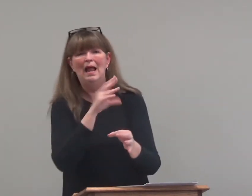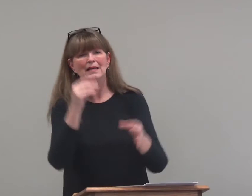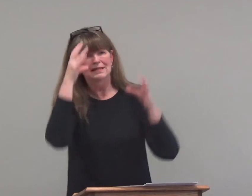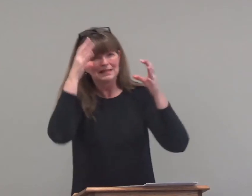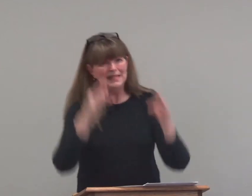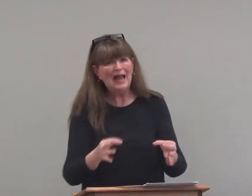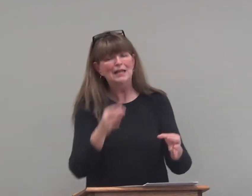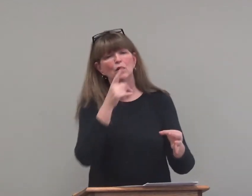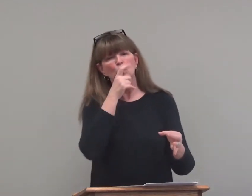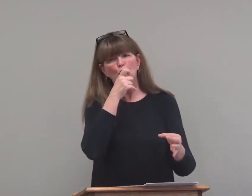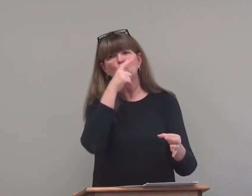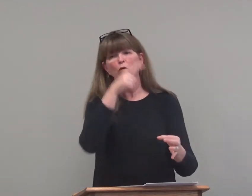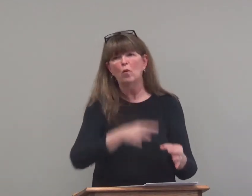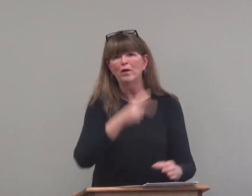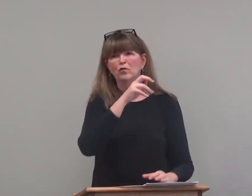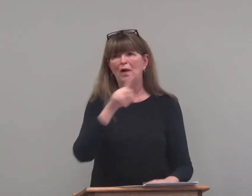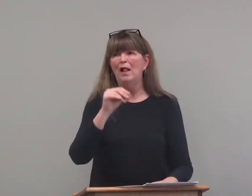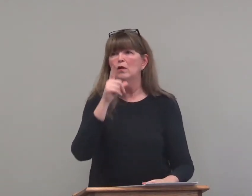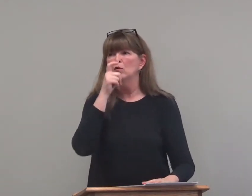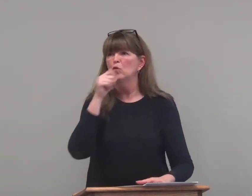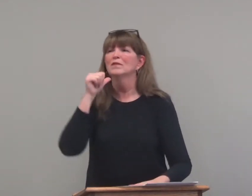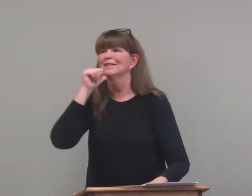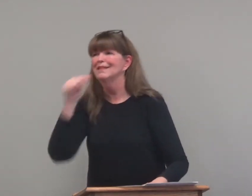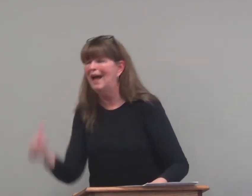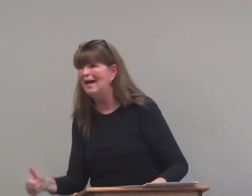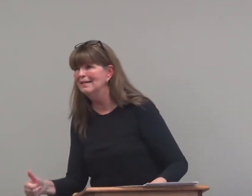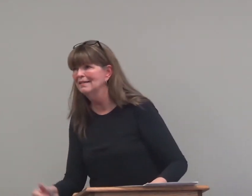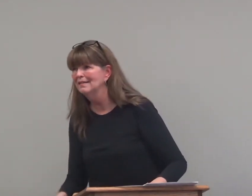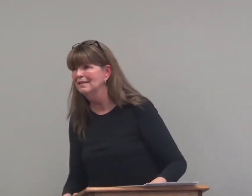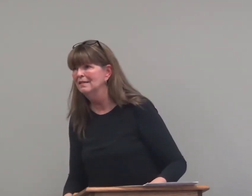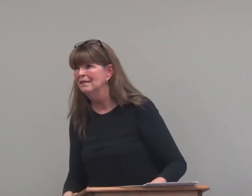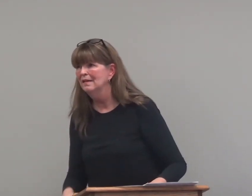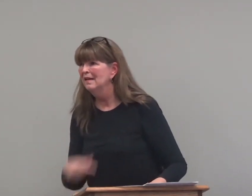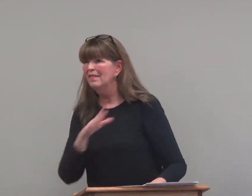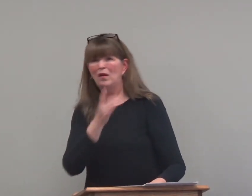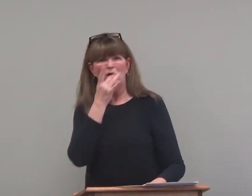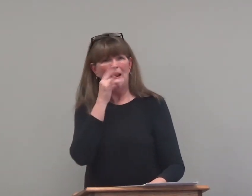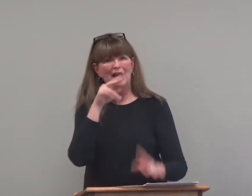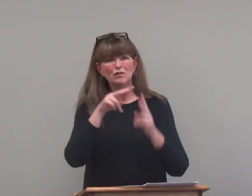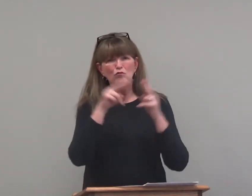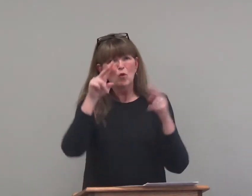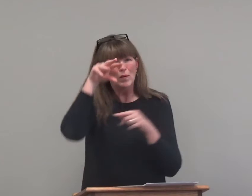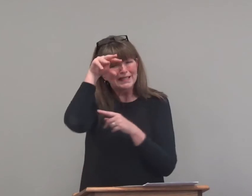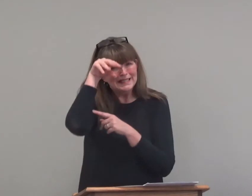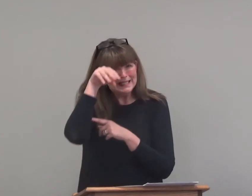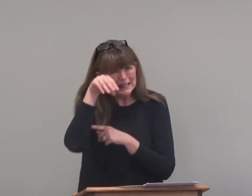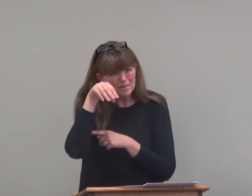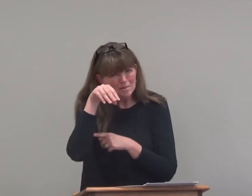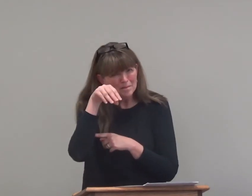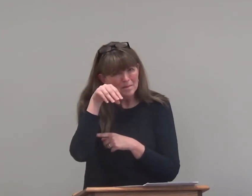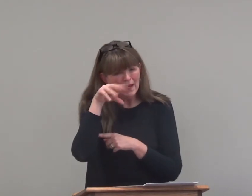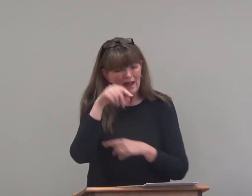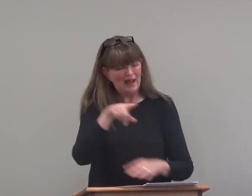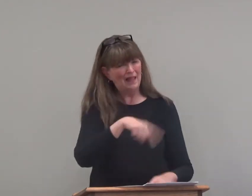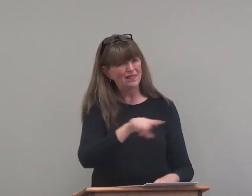so busy judging other people and deciding who's going to hell and who's not. So their light becomes very